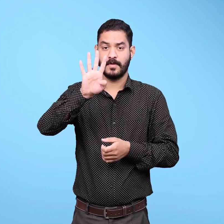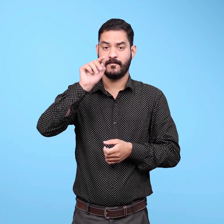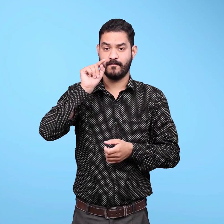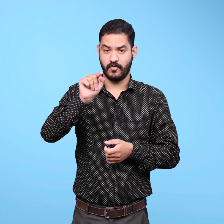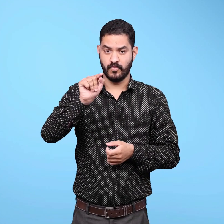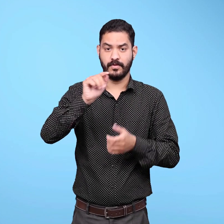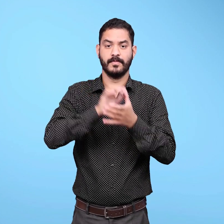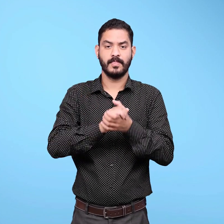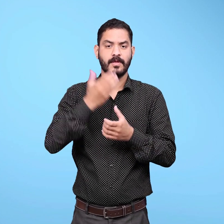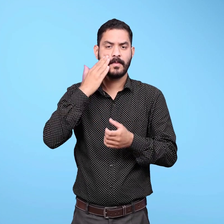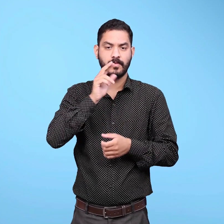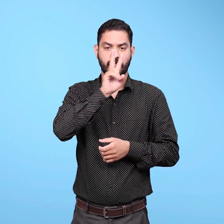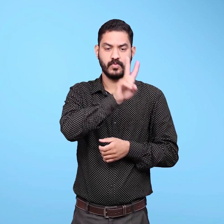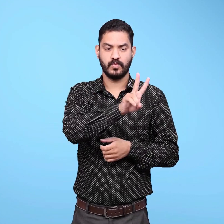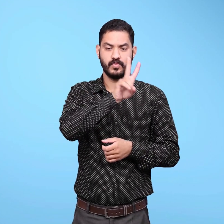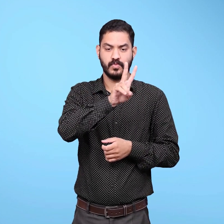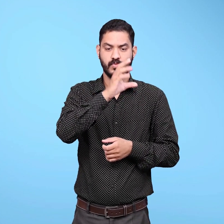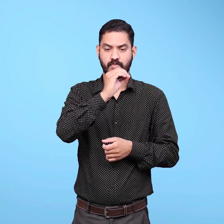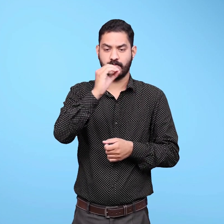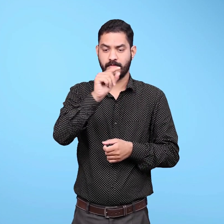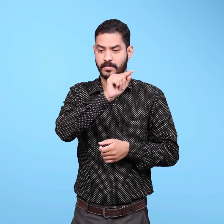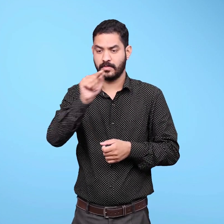Settlement in Arikamedu between